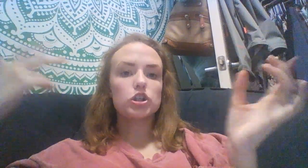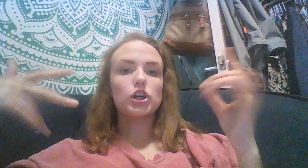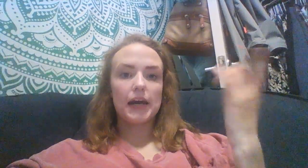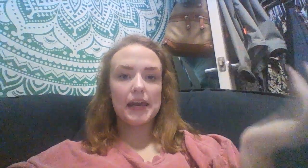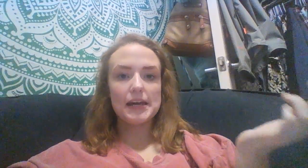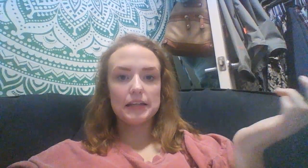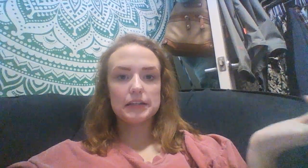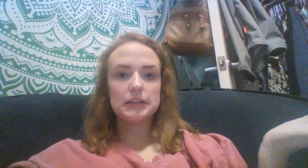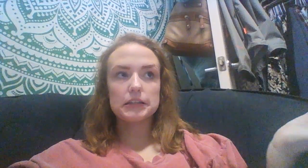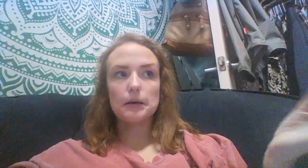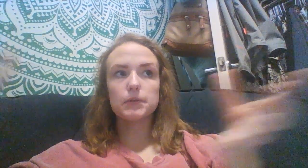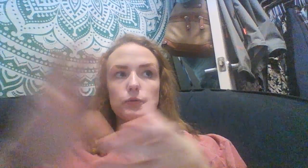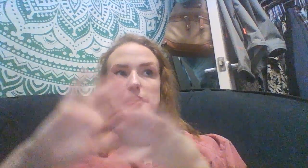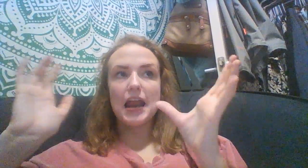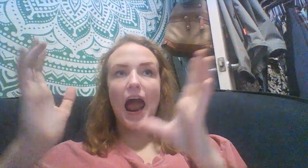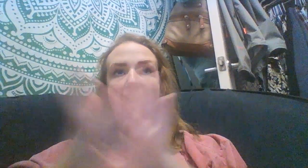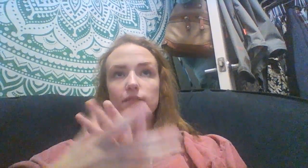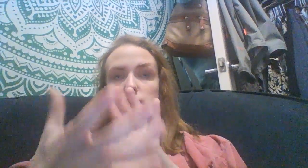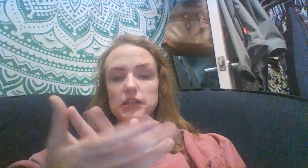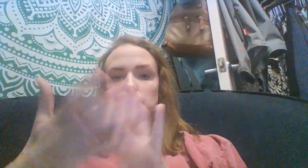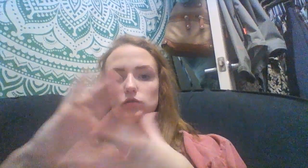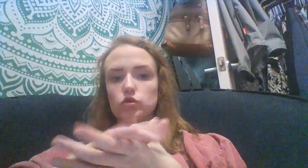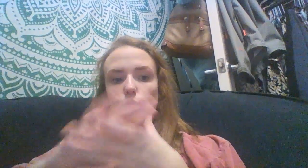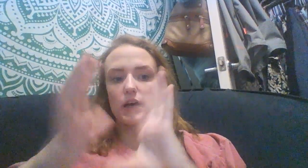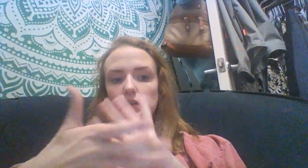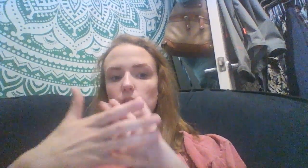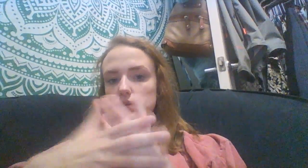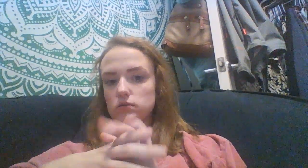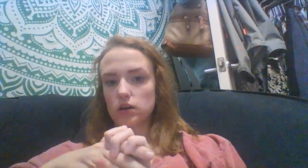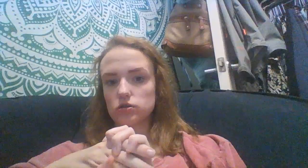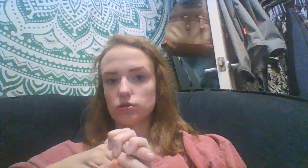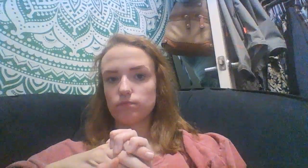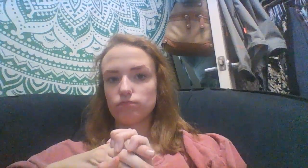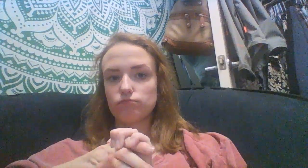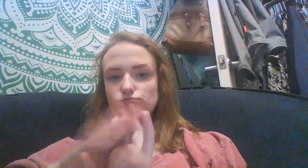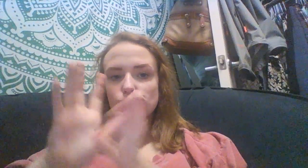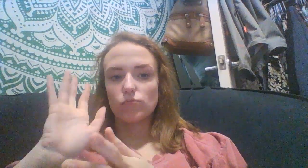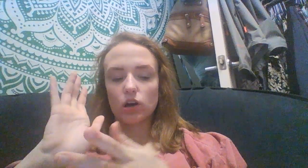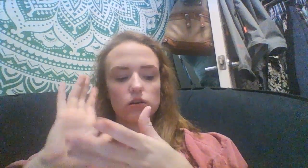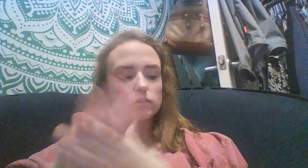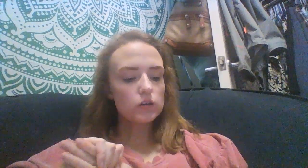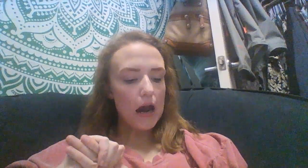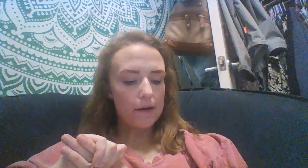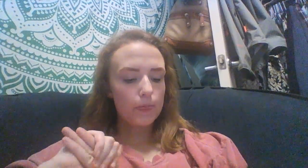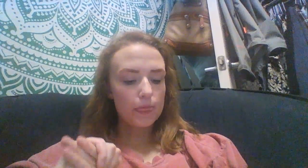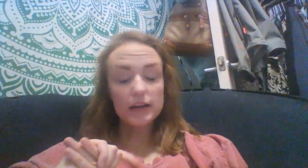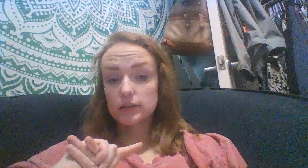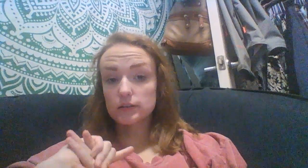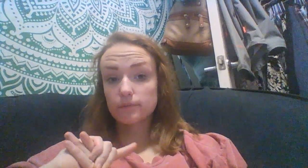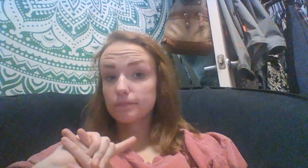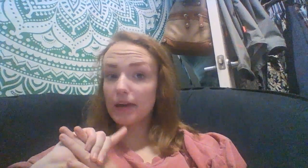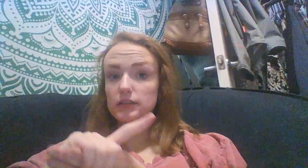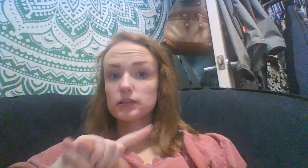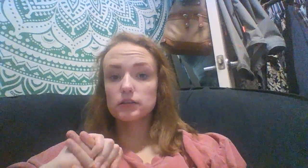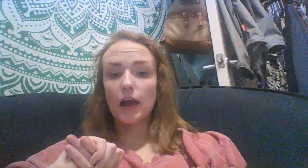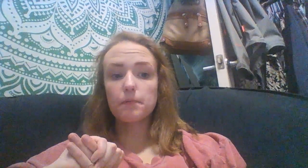your hands between every single door handle that you touched. So yeah, that's